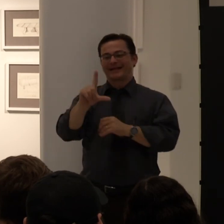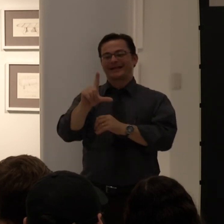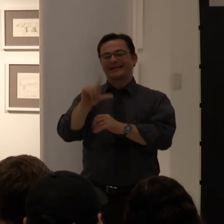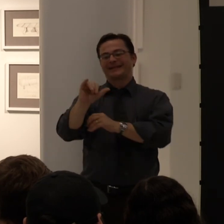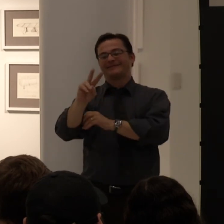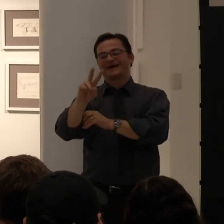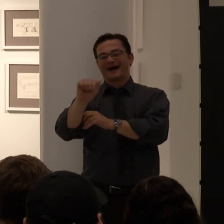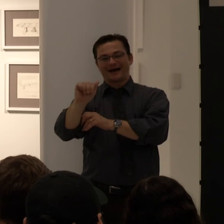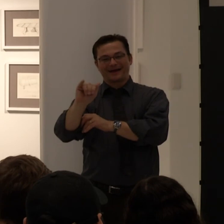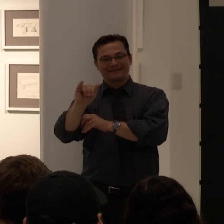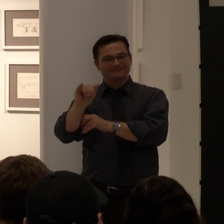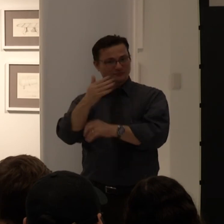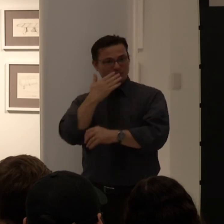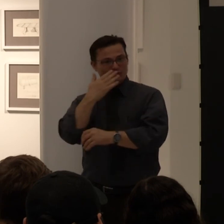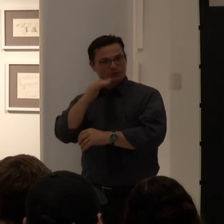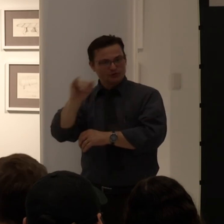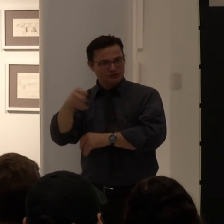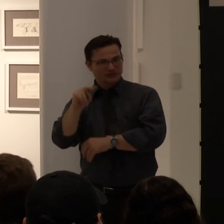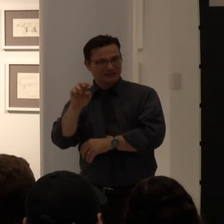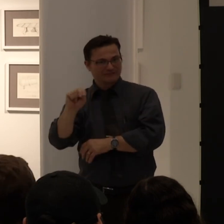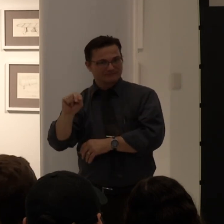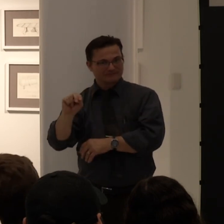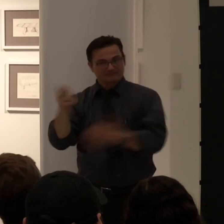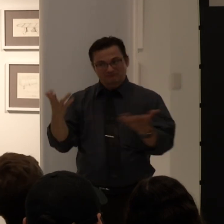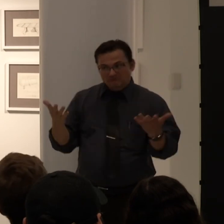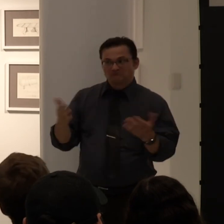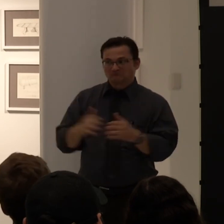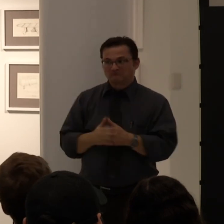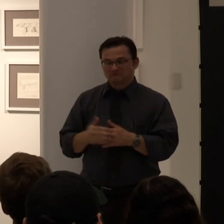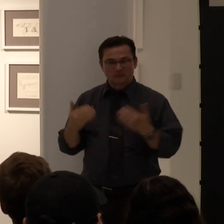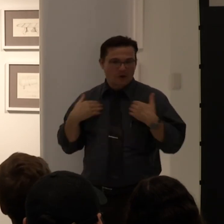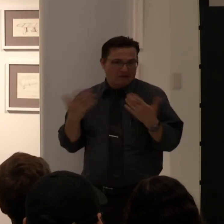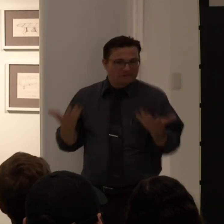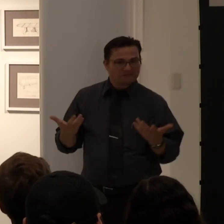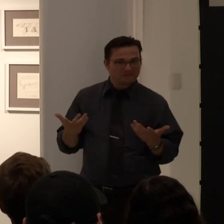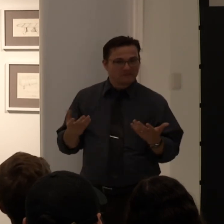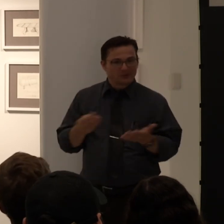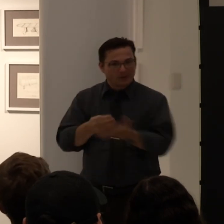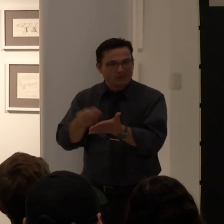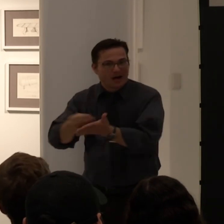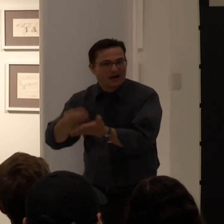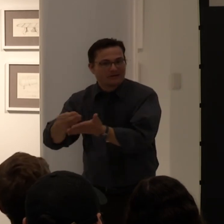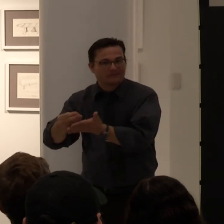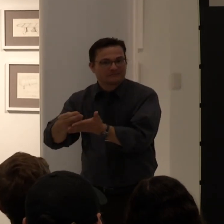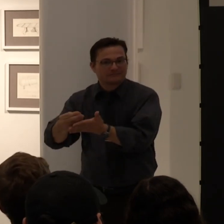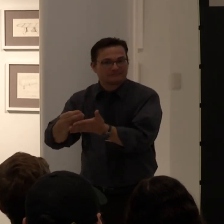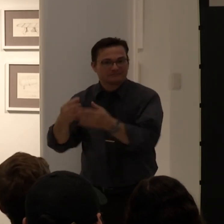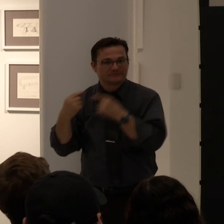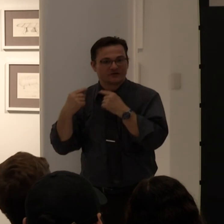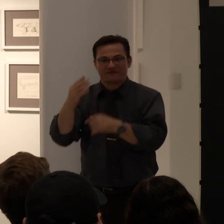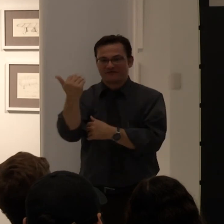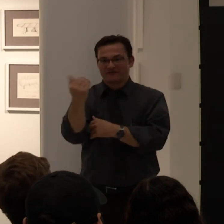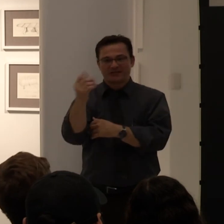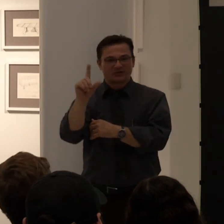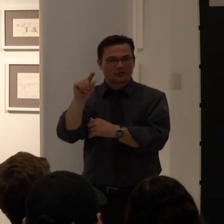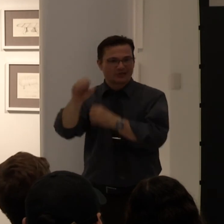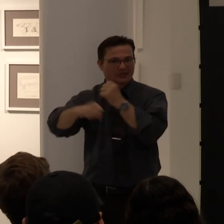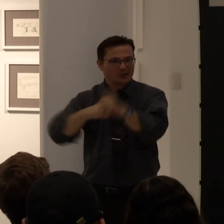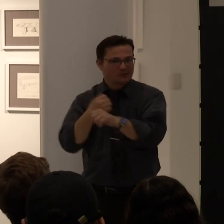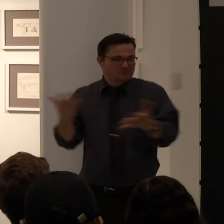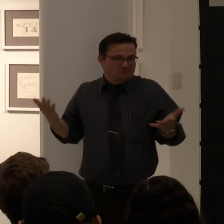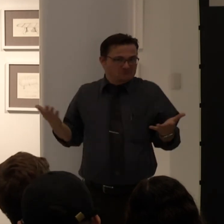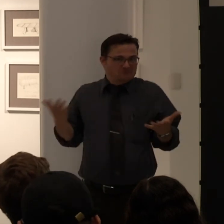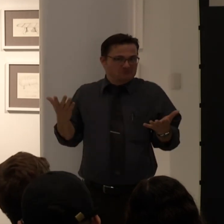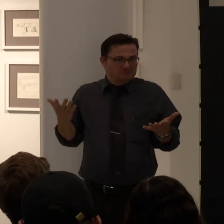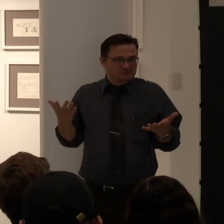makes a nice pair of jeans. You have them, you'll be buying jeans for the next 15, 20 years. So I think